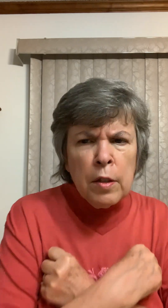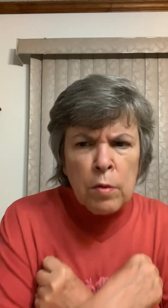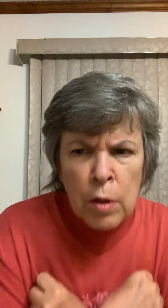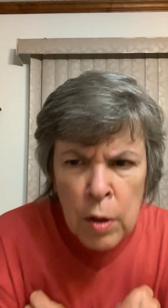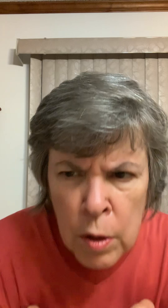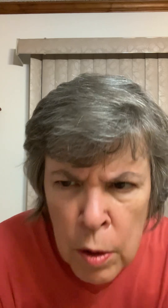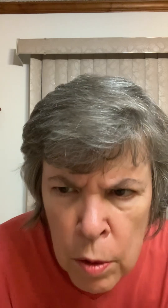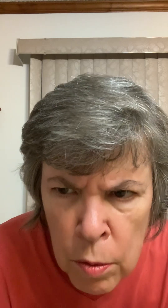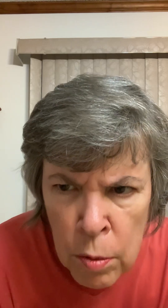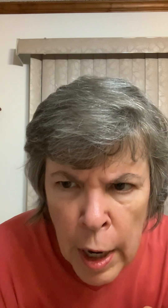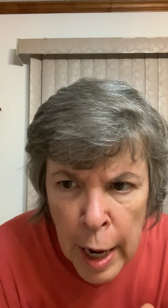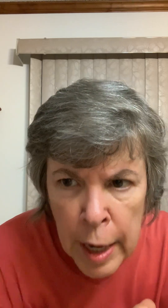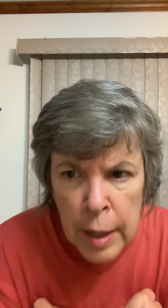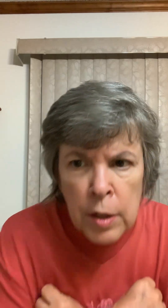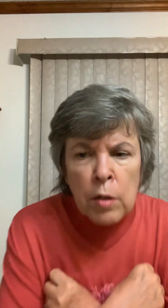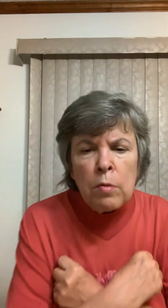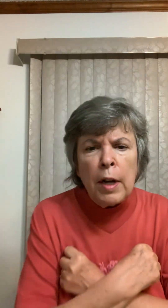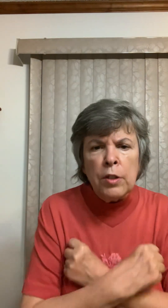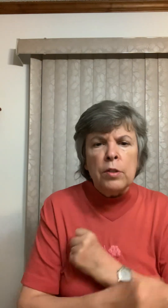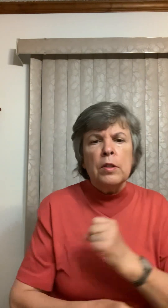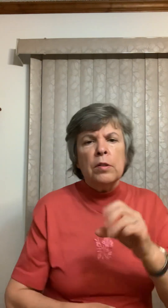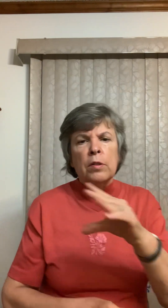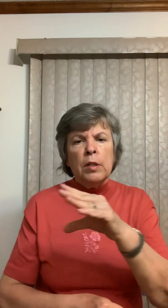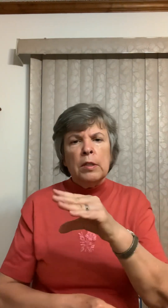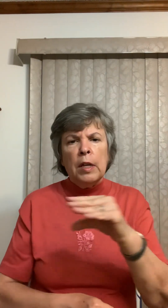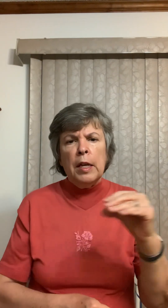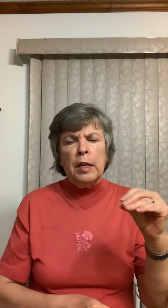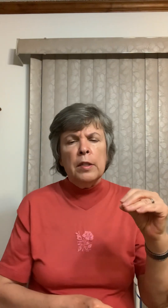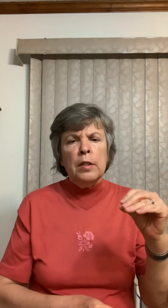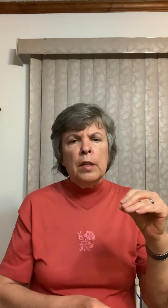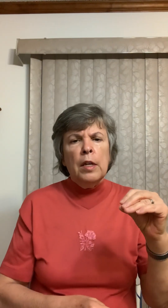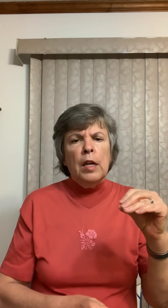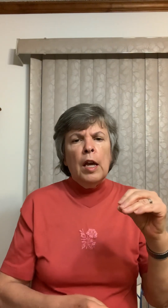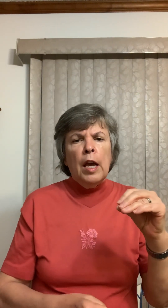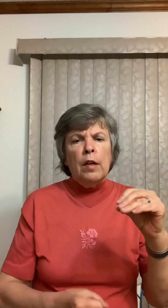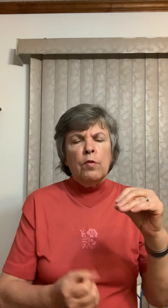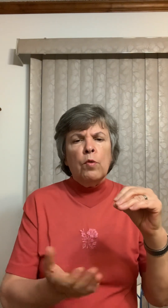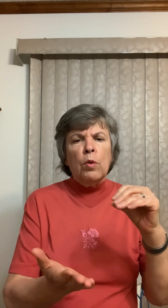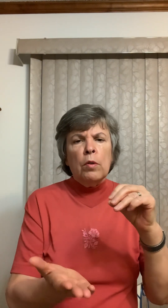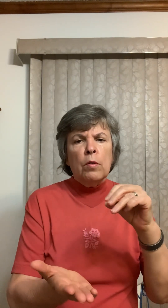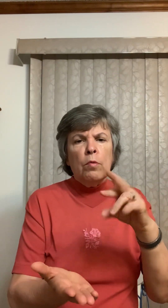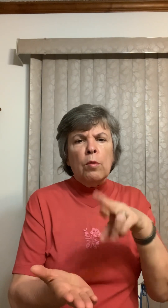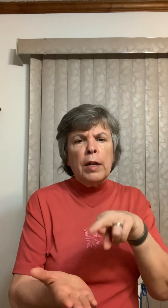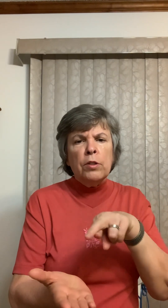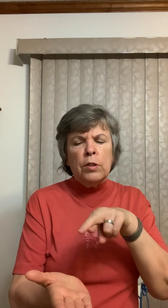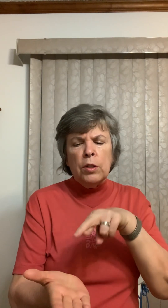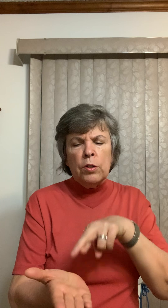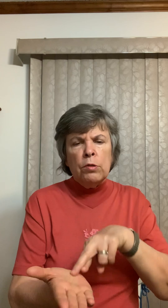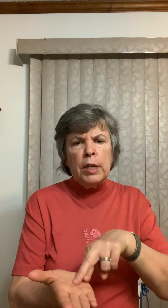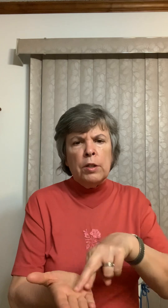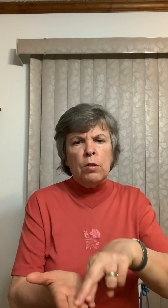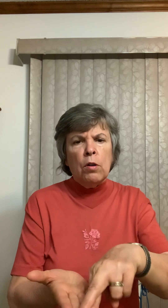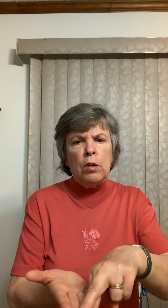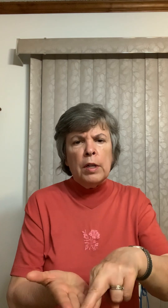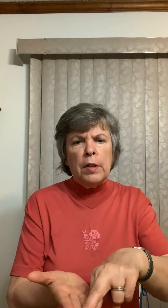in and righteousness. So that's and. And for righteousness, you take your R down the